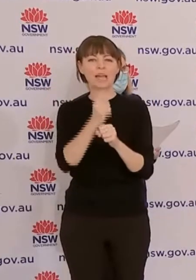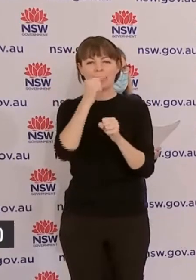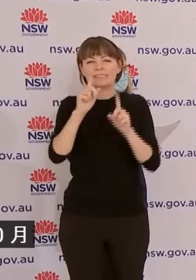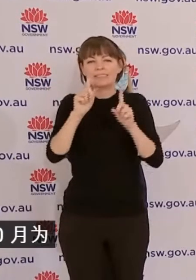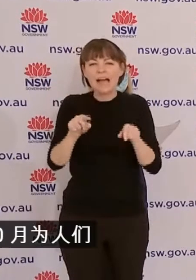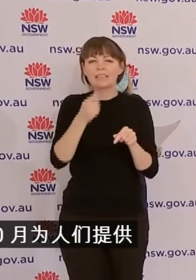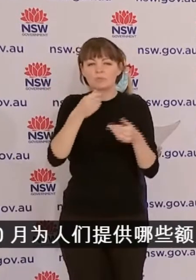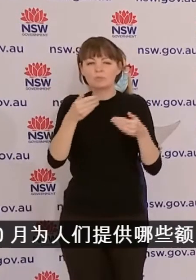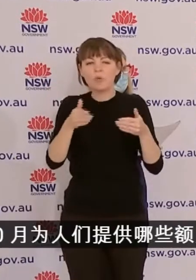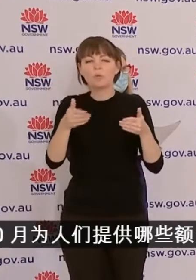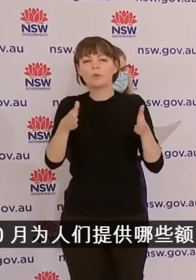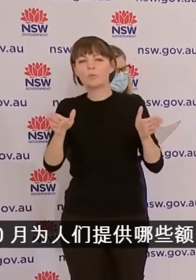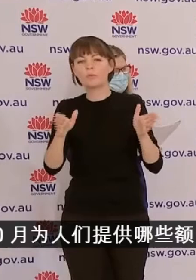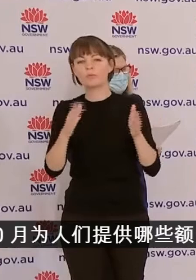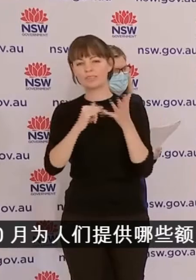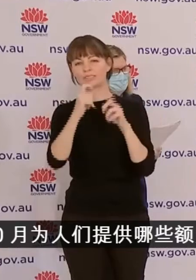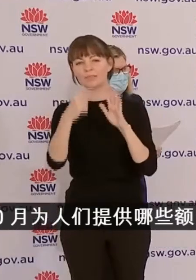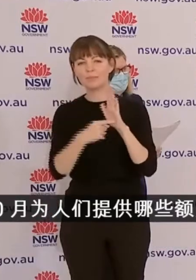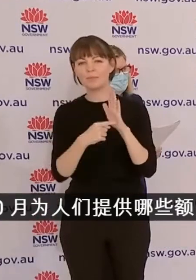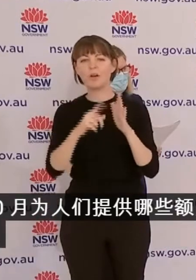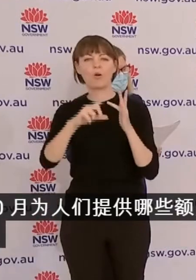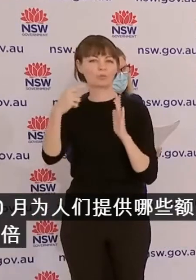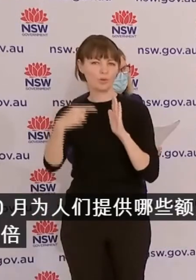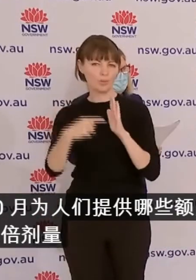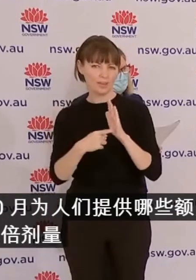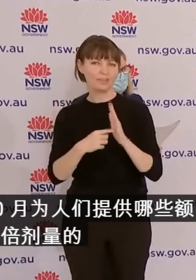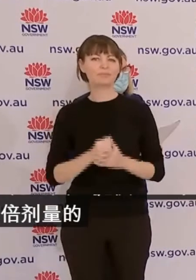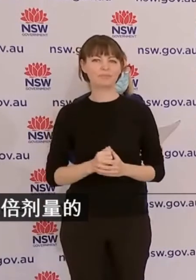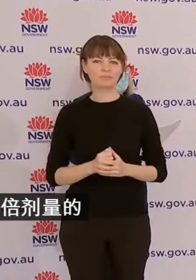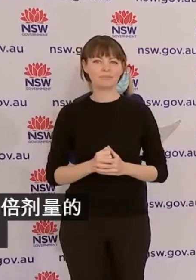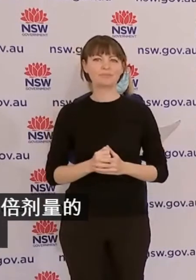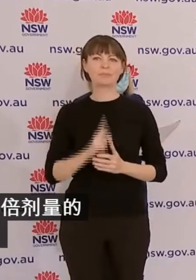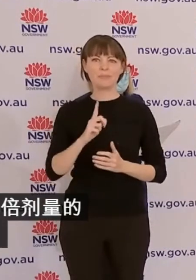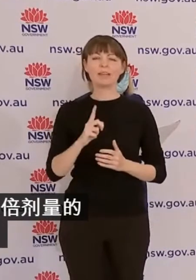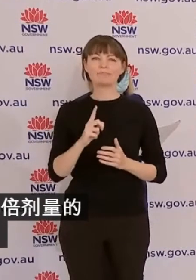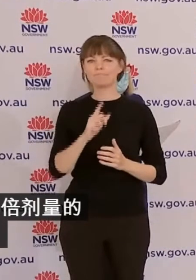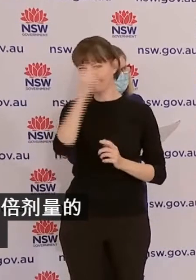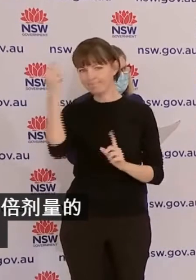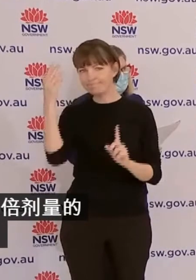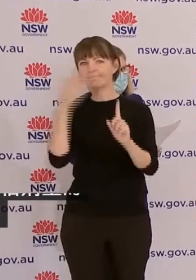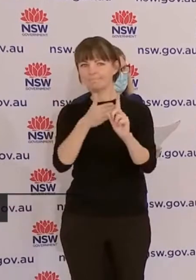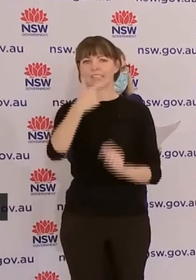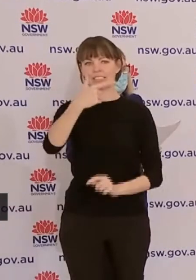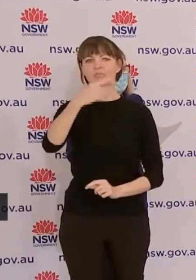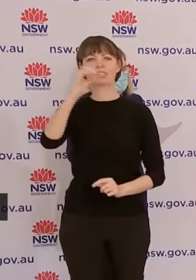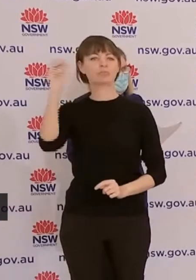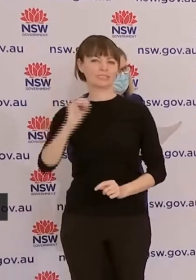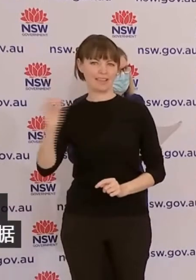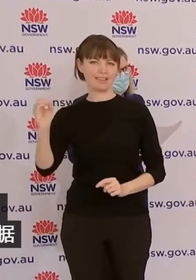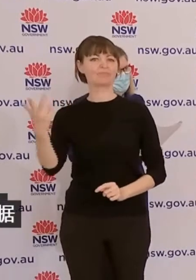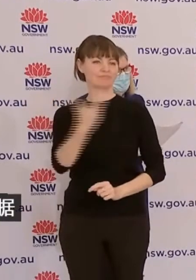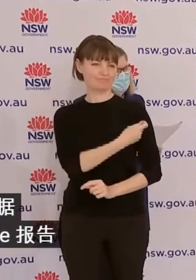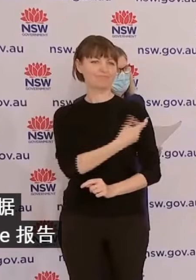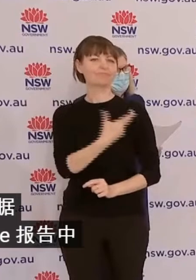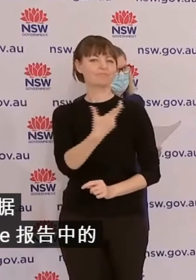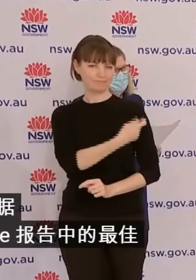in September and October. But clearly, looking forward to that double dose of 70% vaccination, because that's when, according to